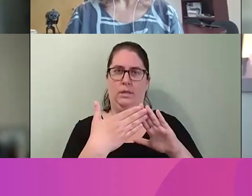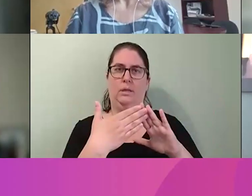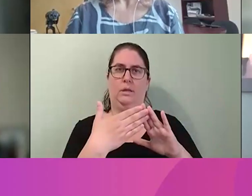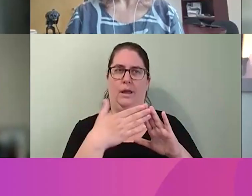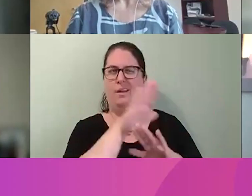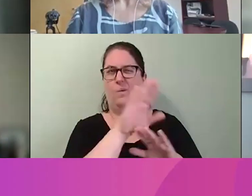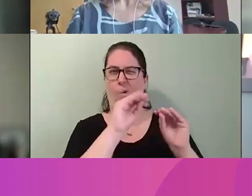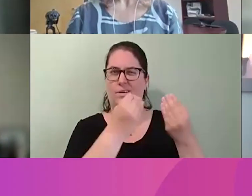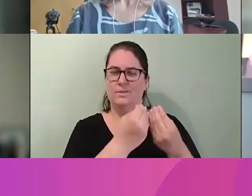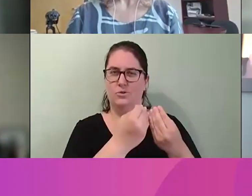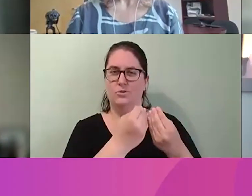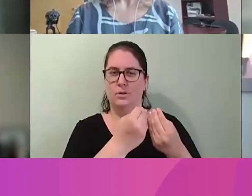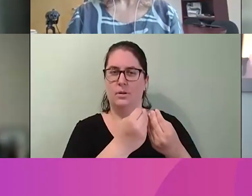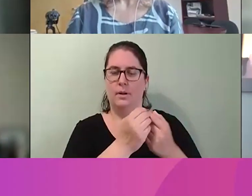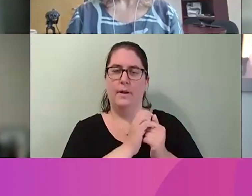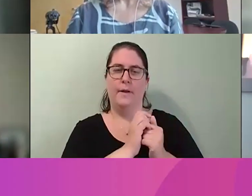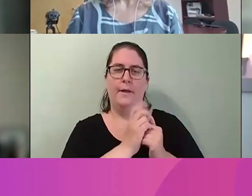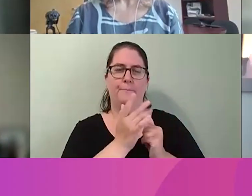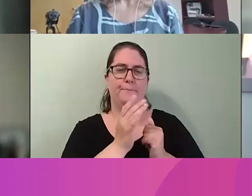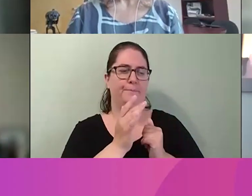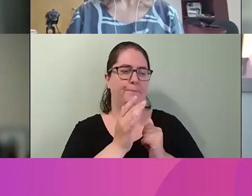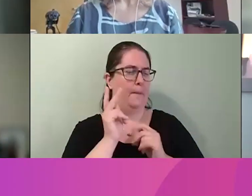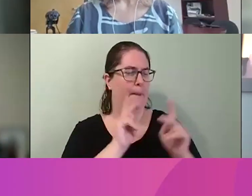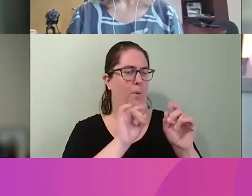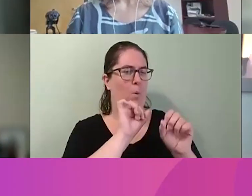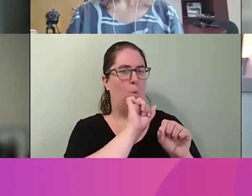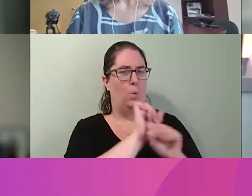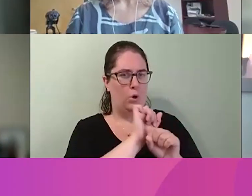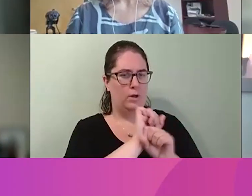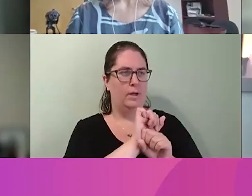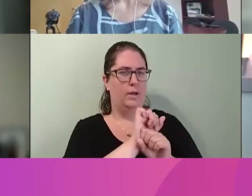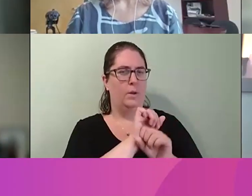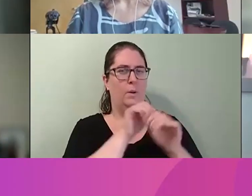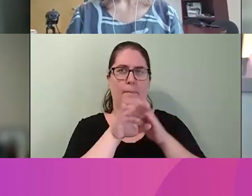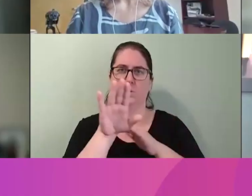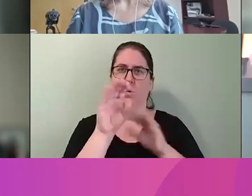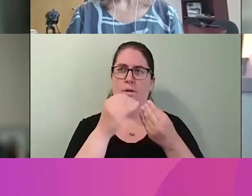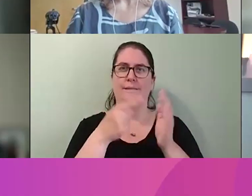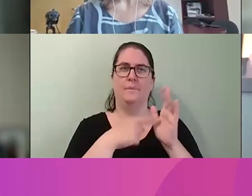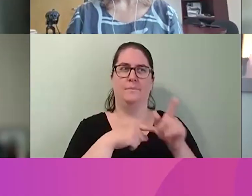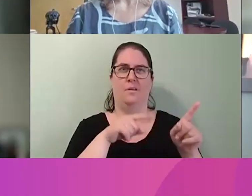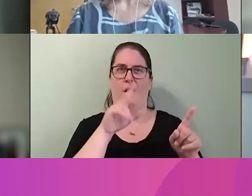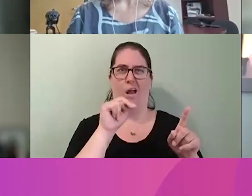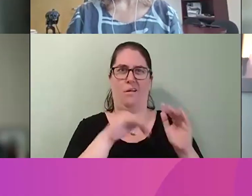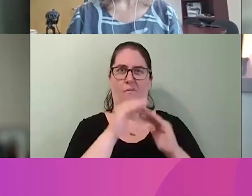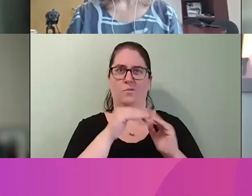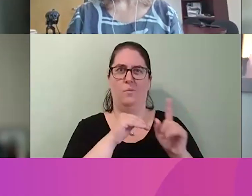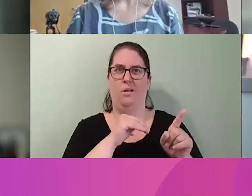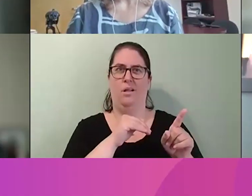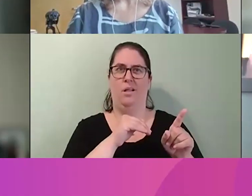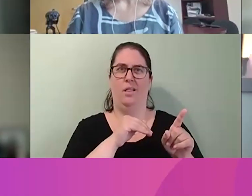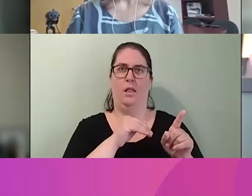the subject, the people working in community organization kind of feel uncomfortable with the